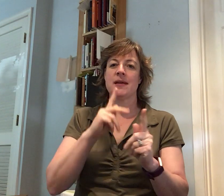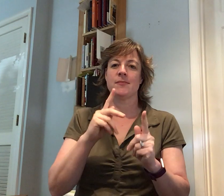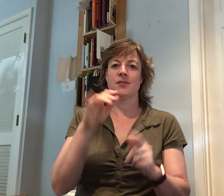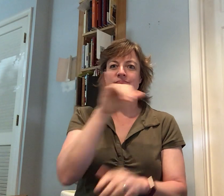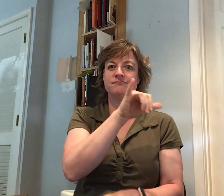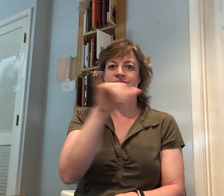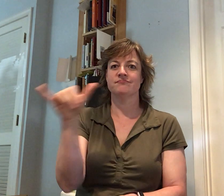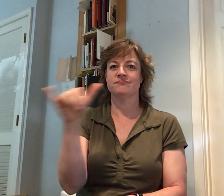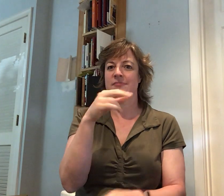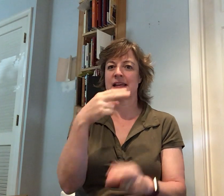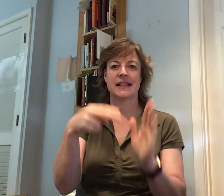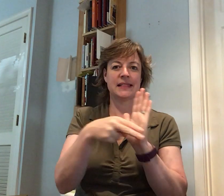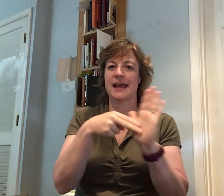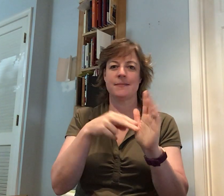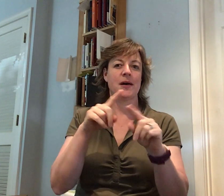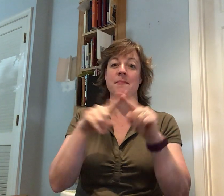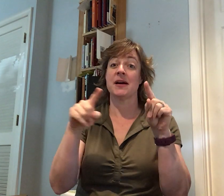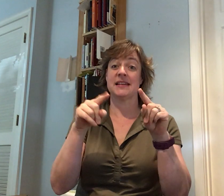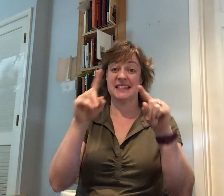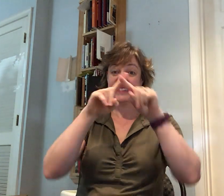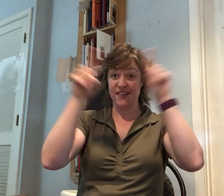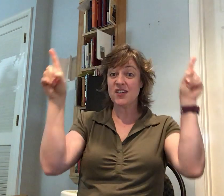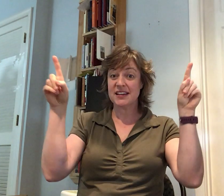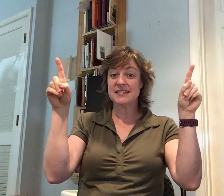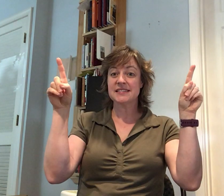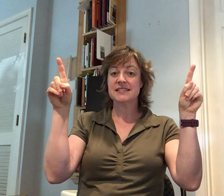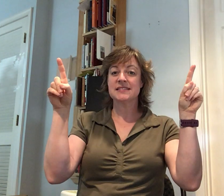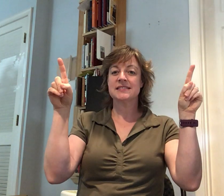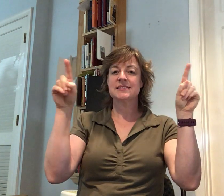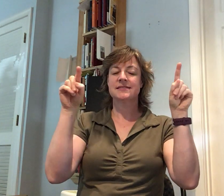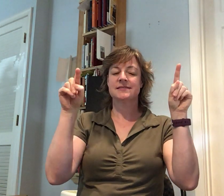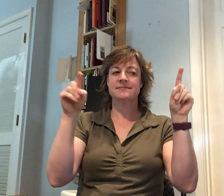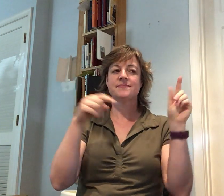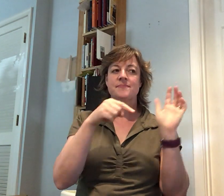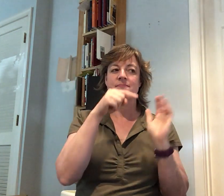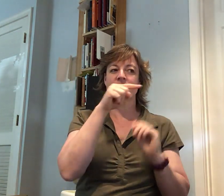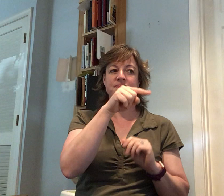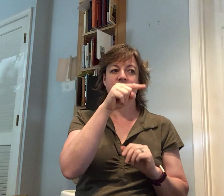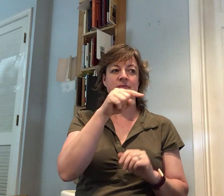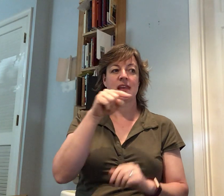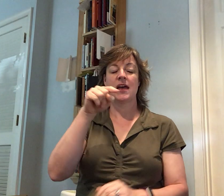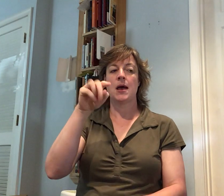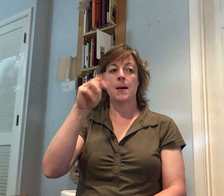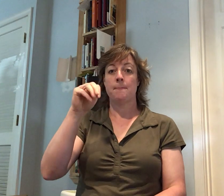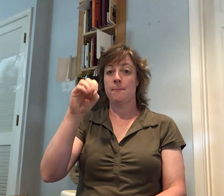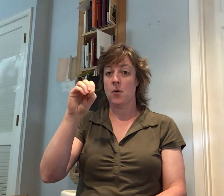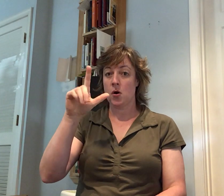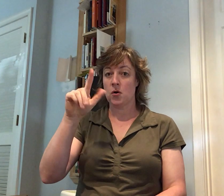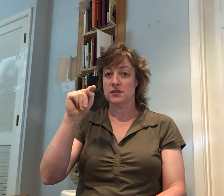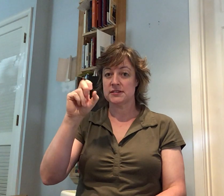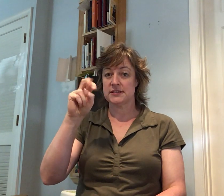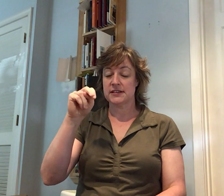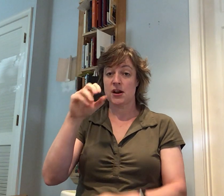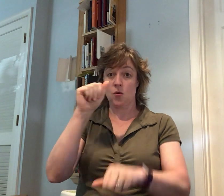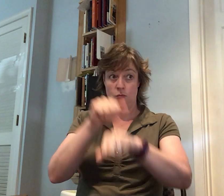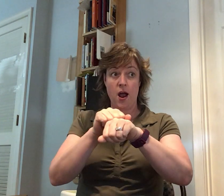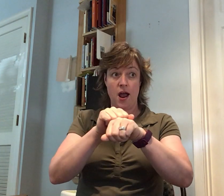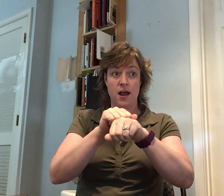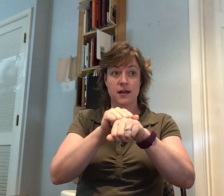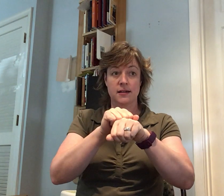interchangeably, but there is actually a clear distinction. Molten rock that is still underground is called magma,